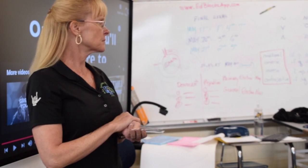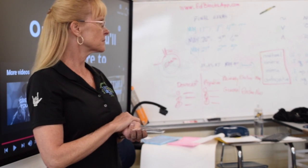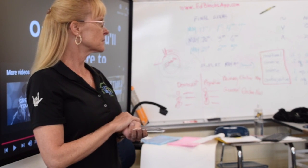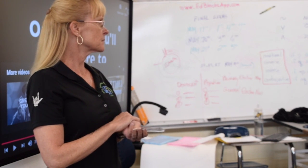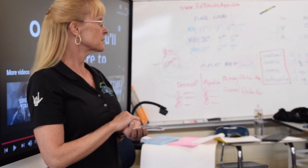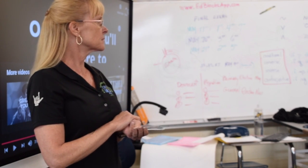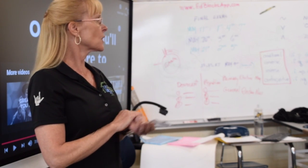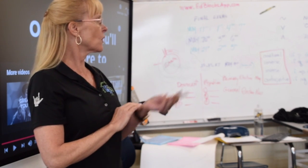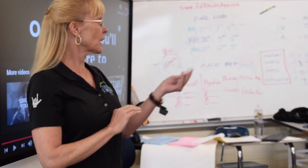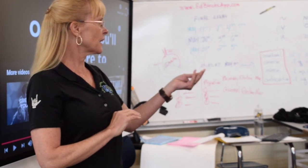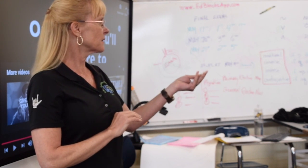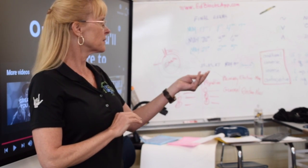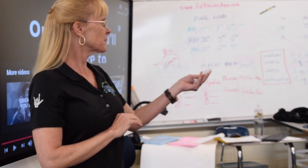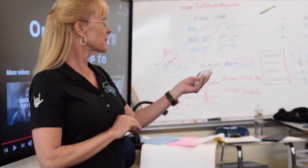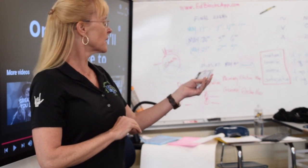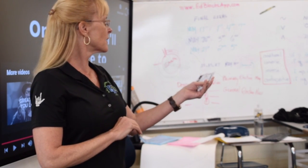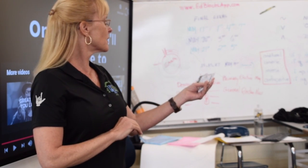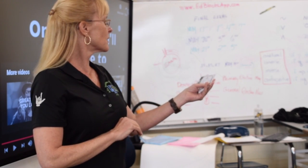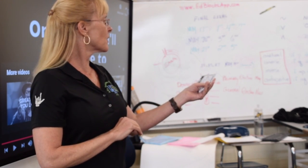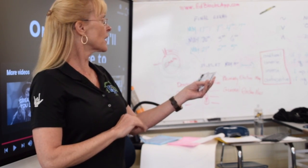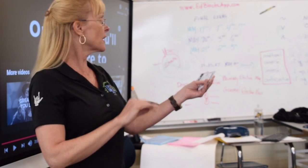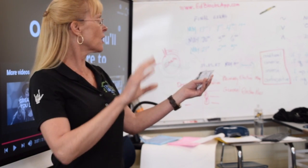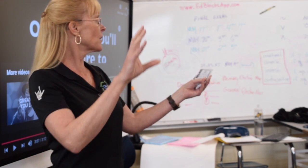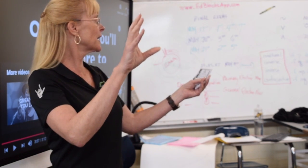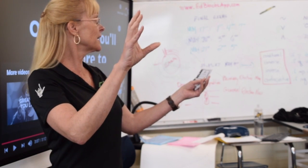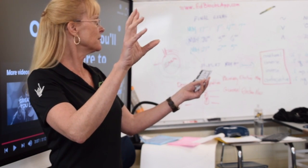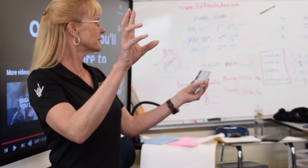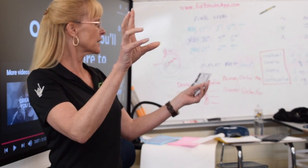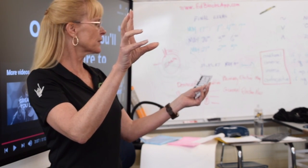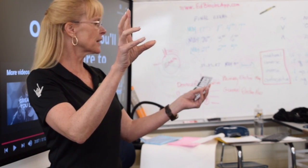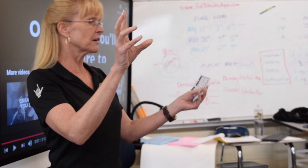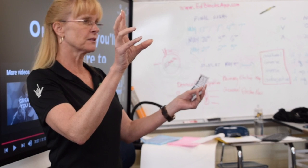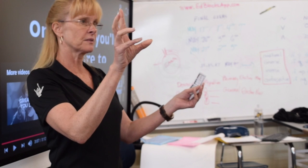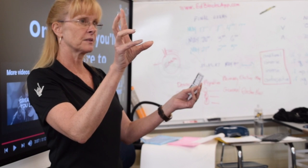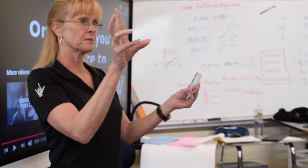What was the third one? Okay. I want to Okay, y'all ready? Here we go.